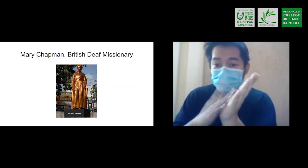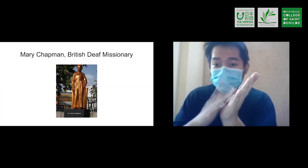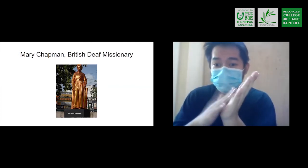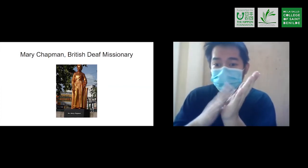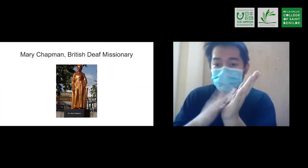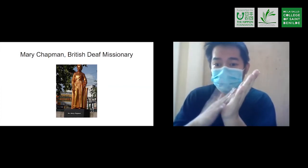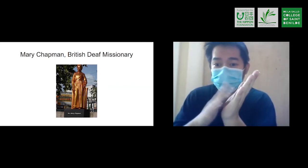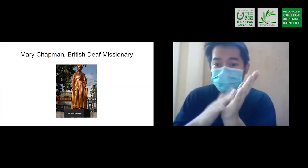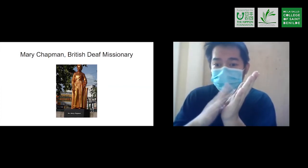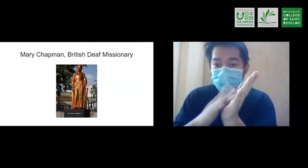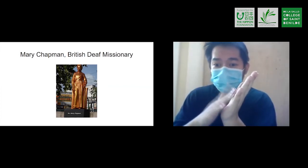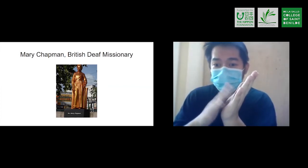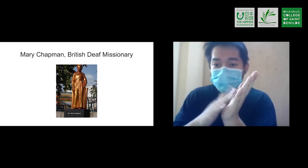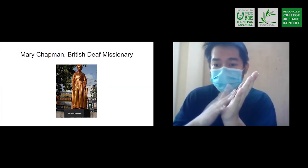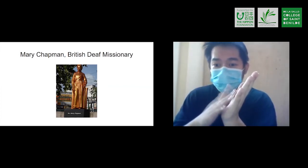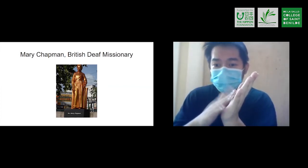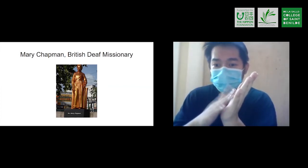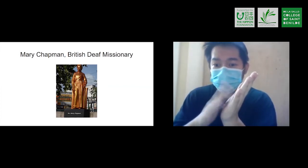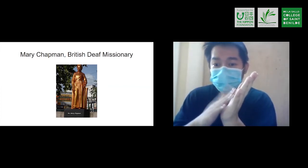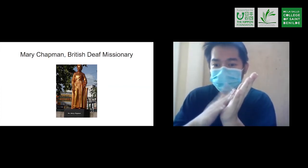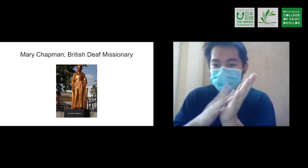she also established a school in Myanmar.